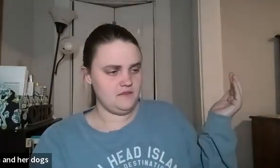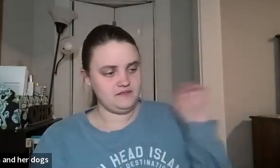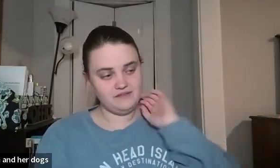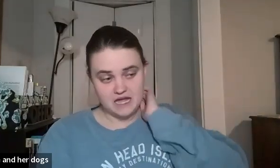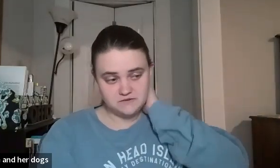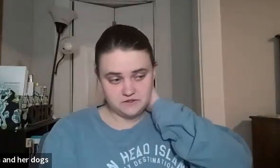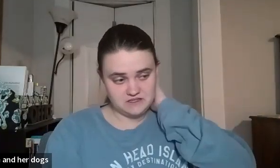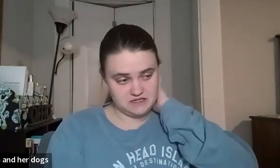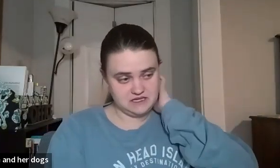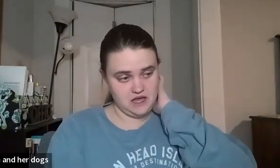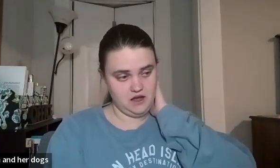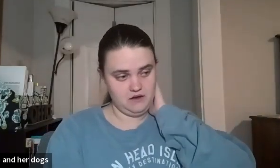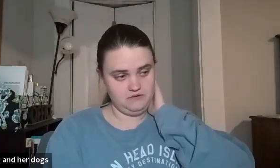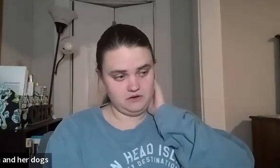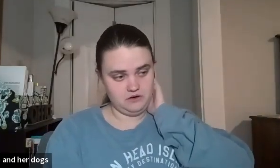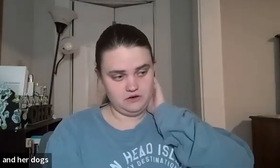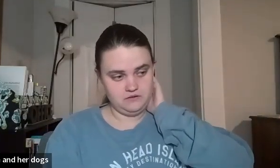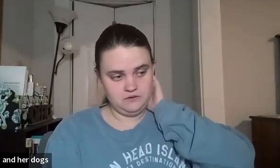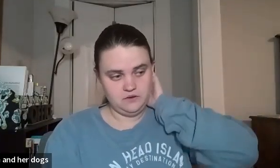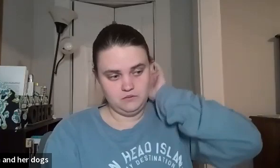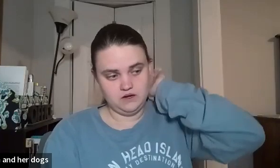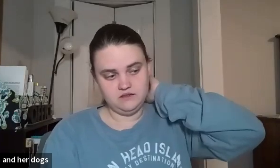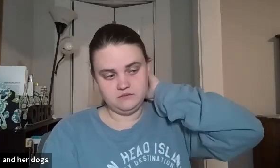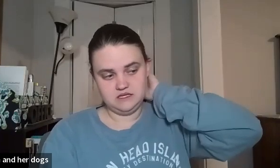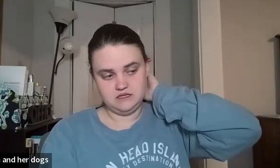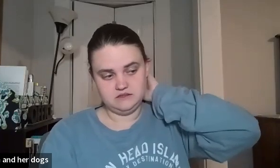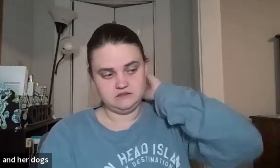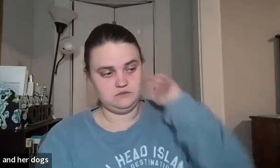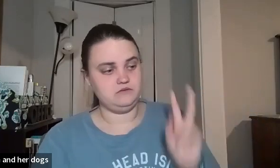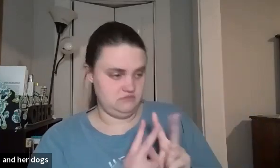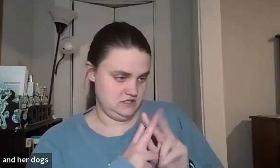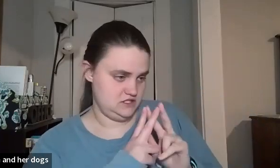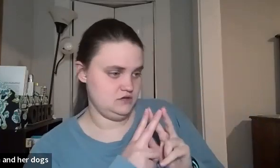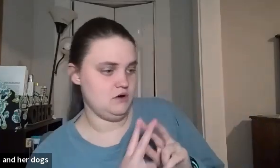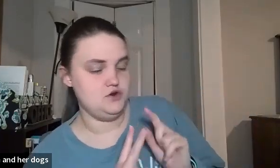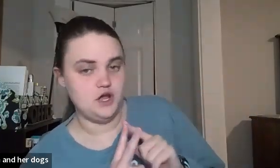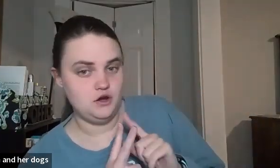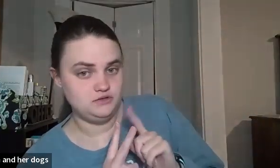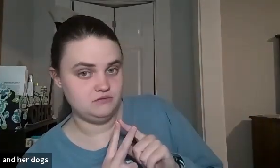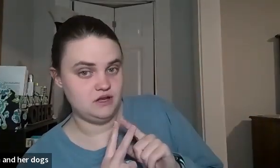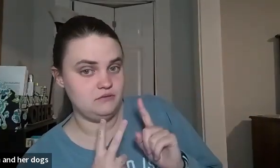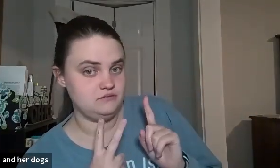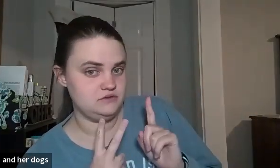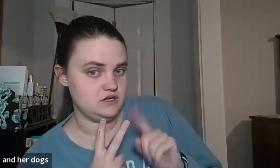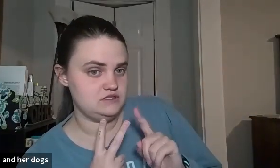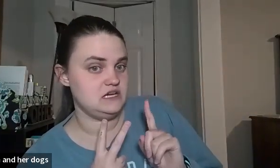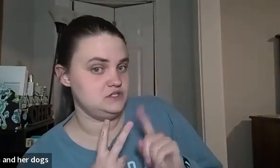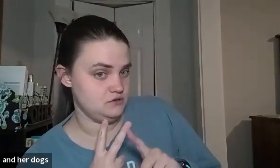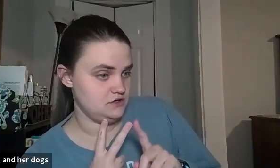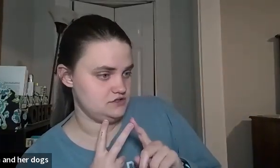The last few signs I have are, one of them is, well, these two are know, don't know, understand, and don't